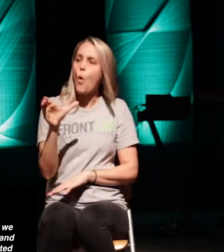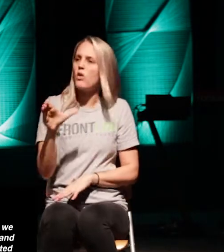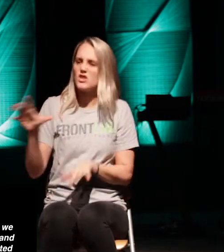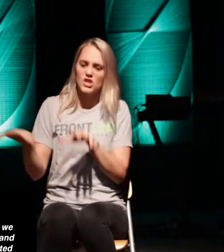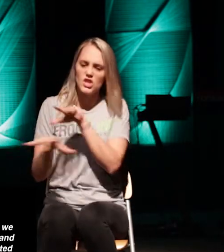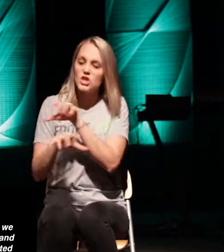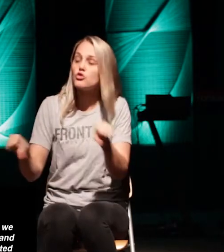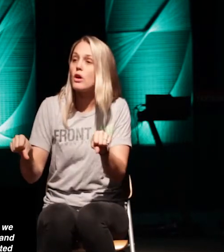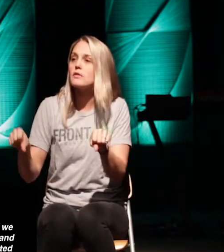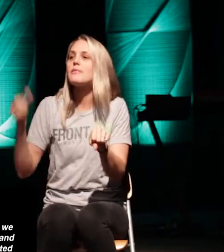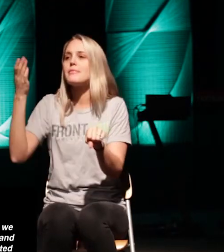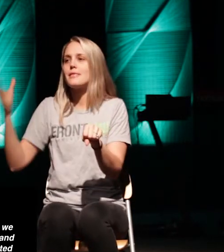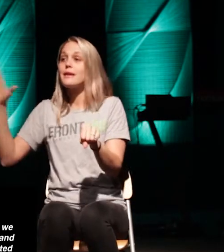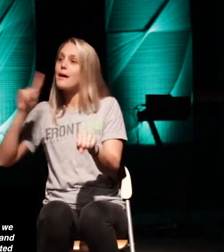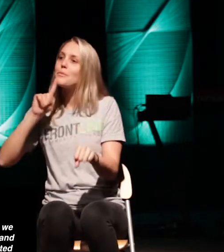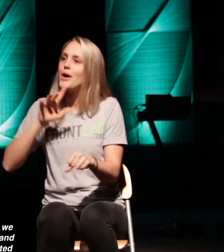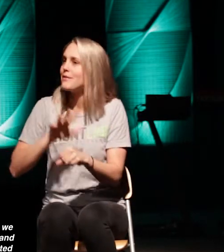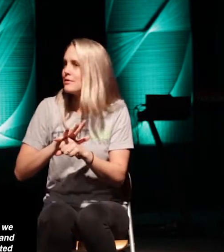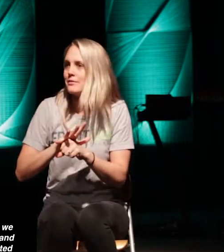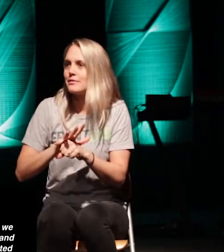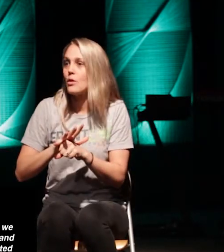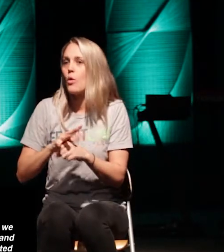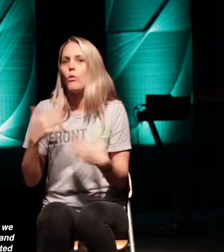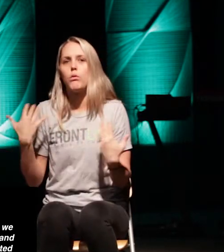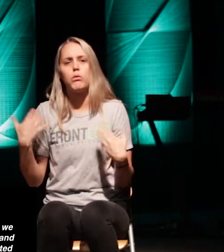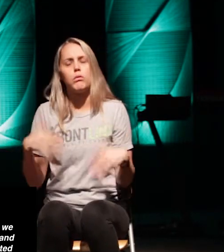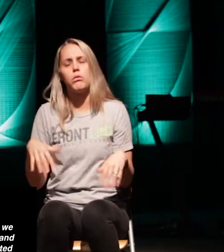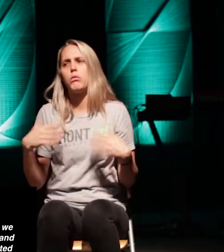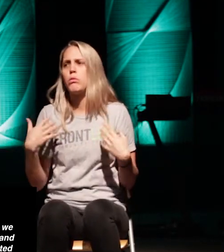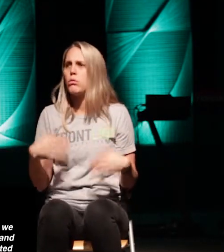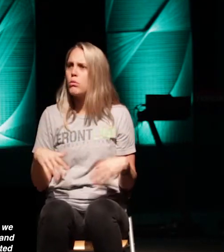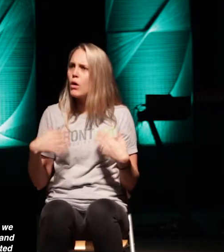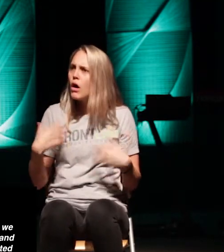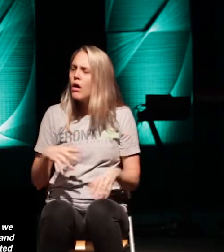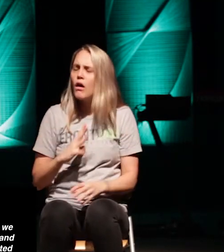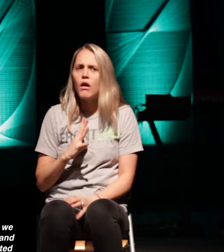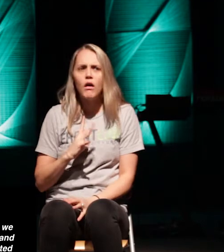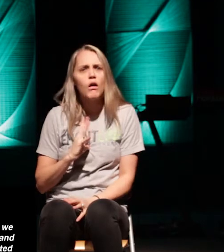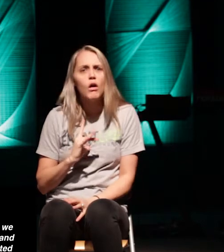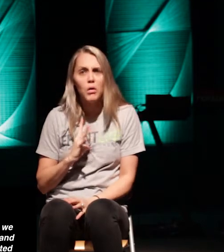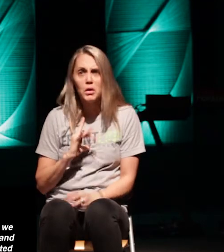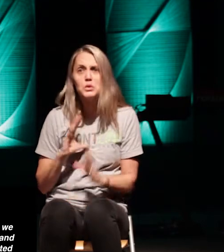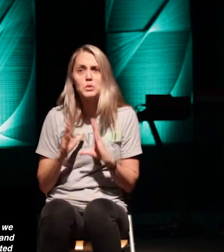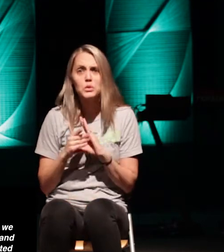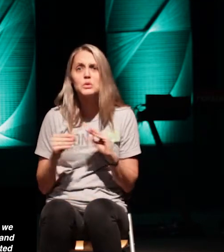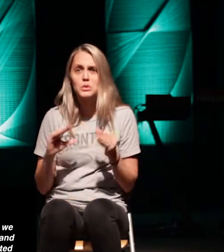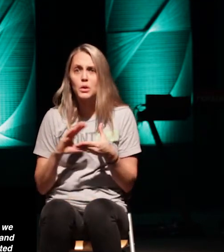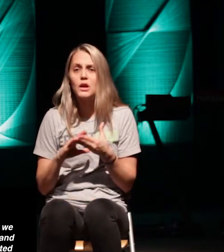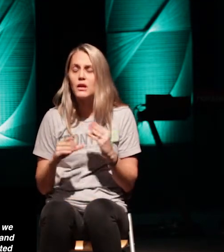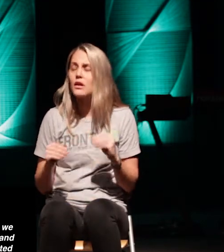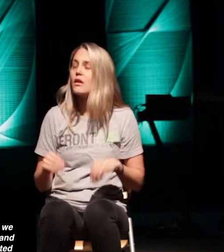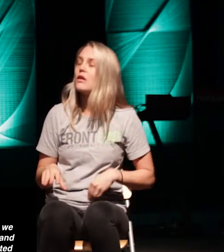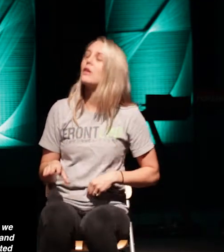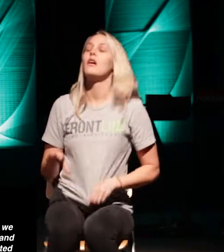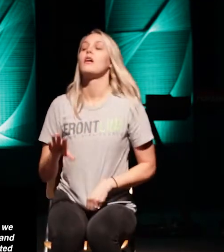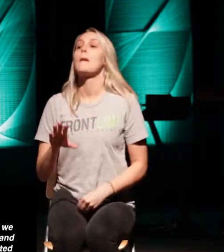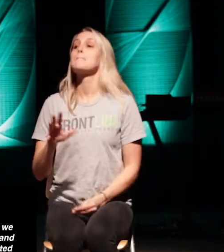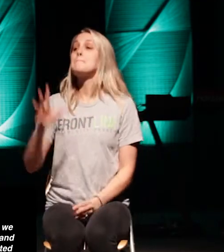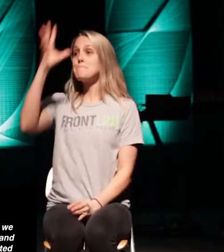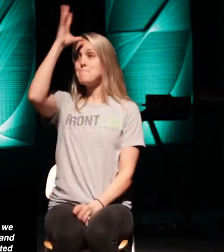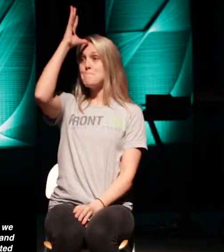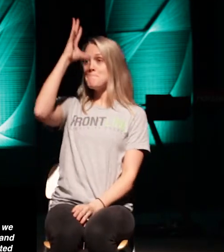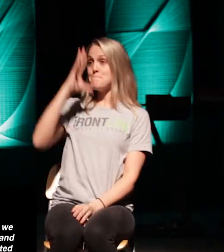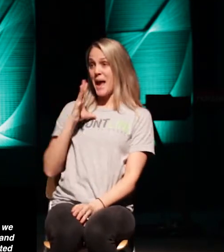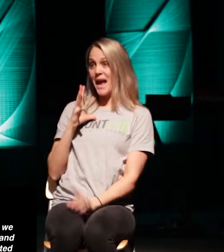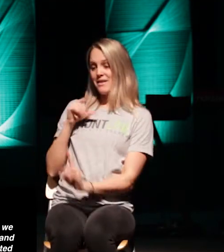threatened. Wow. What a cool story. Here's a man who